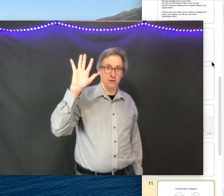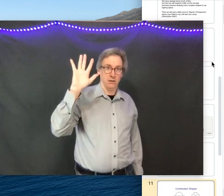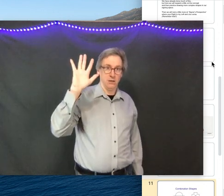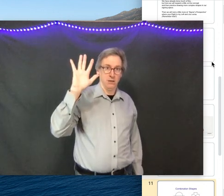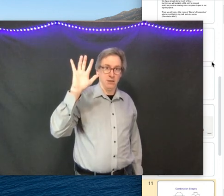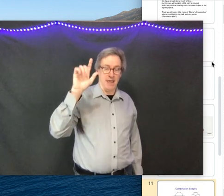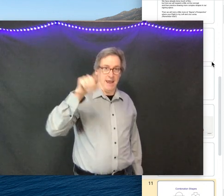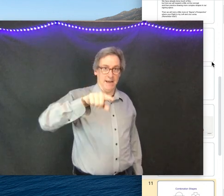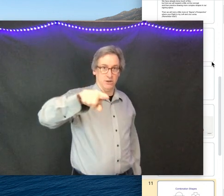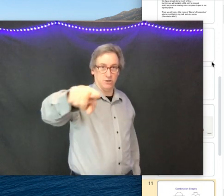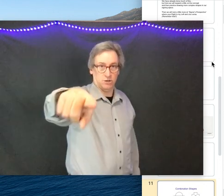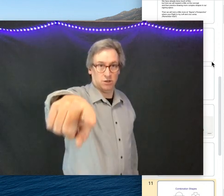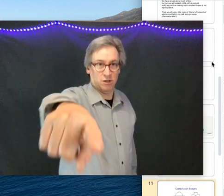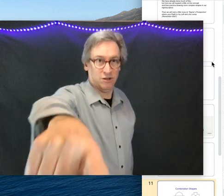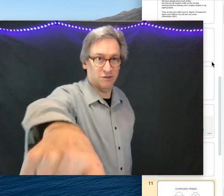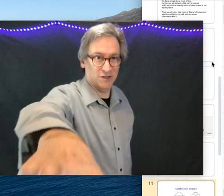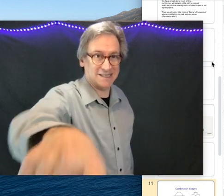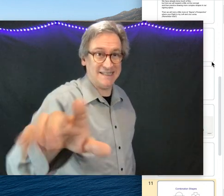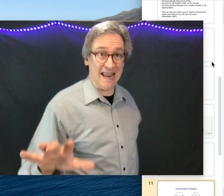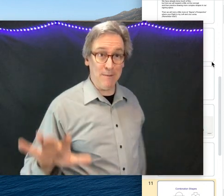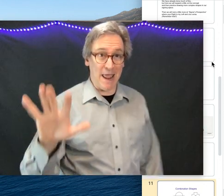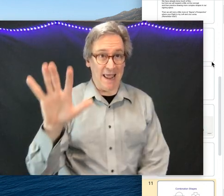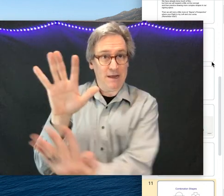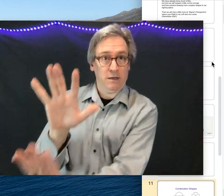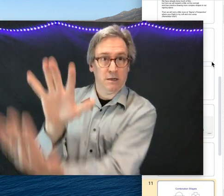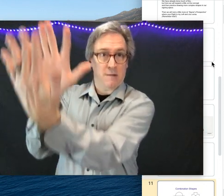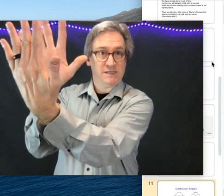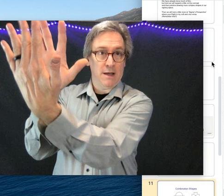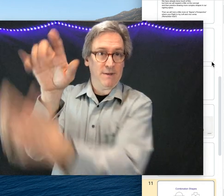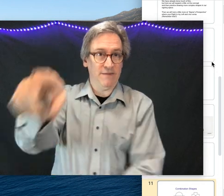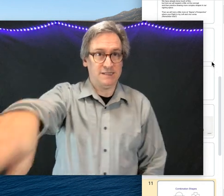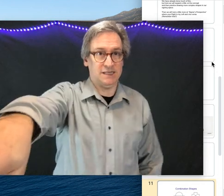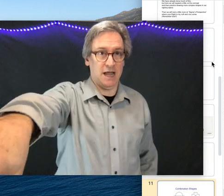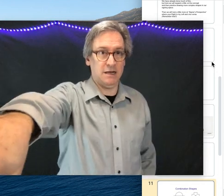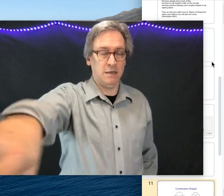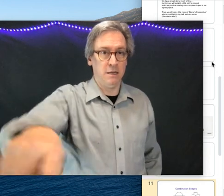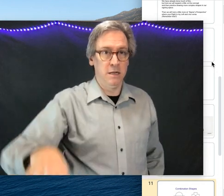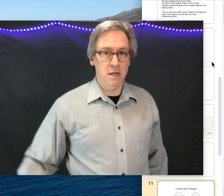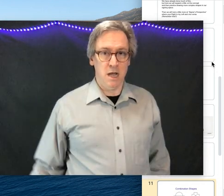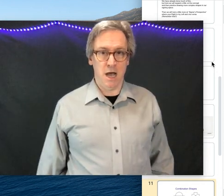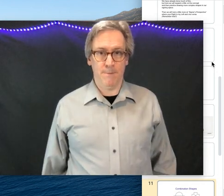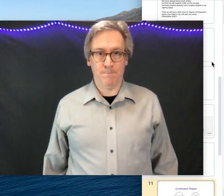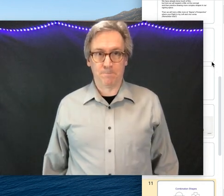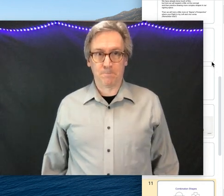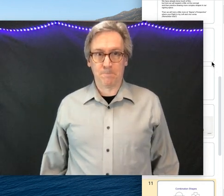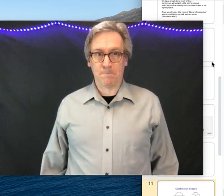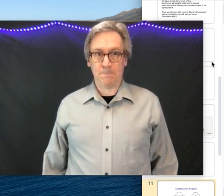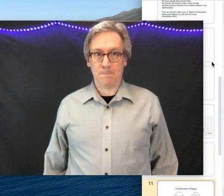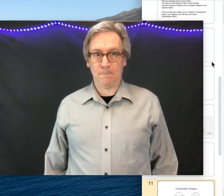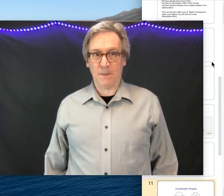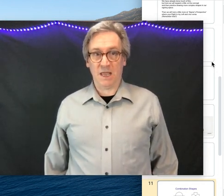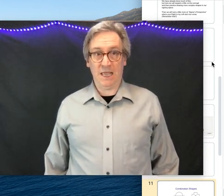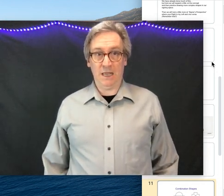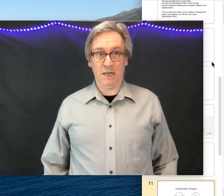hand and the same hand comes up on this side,